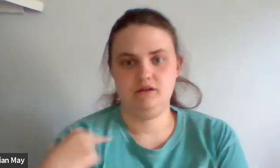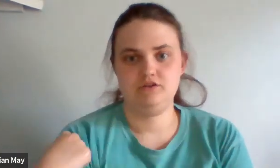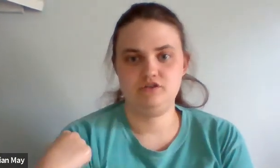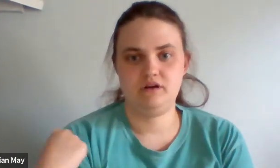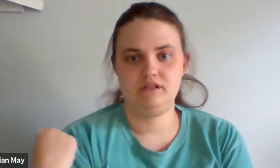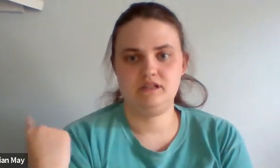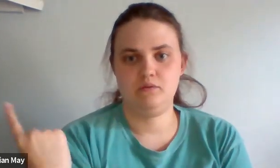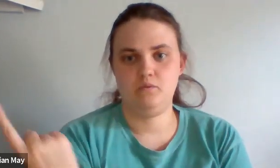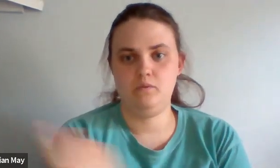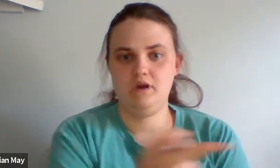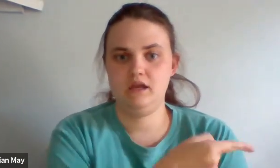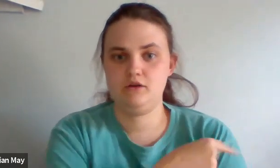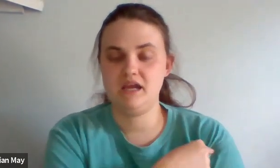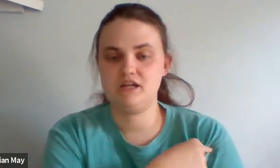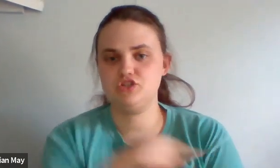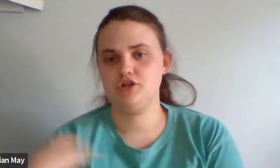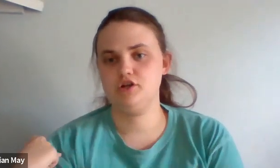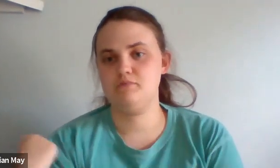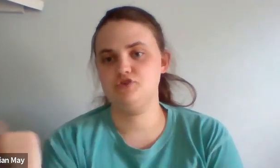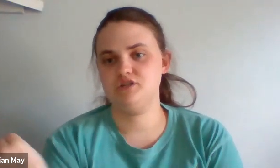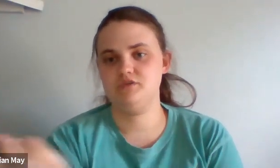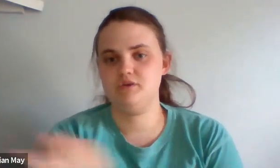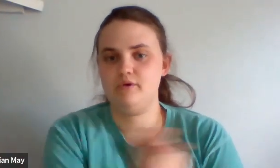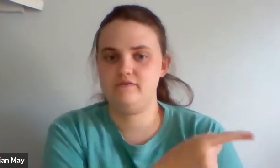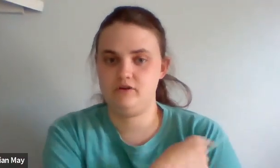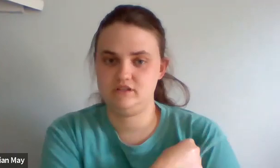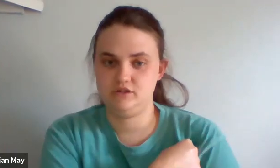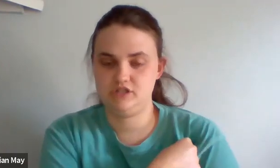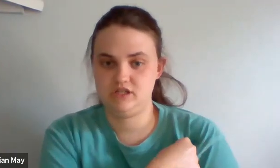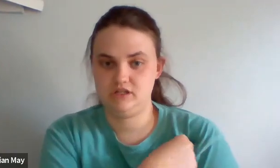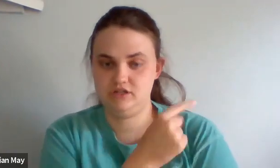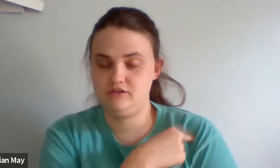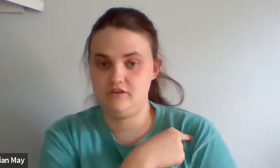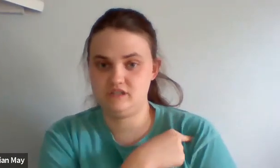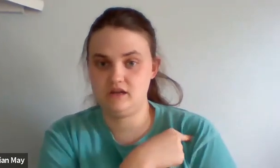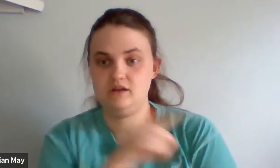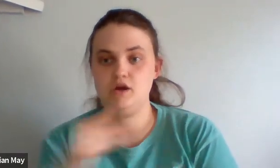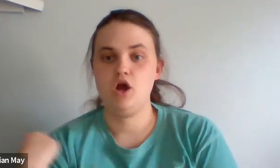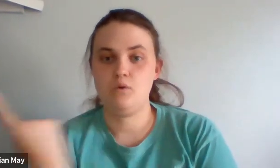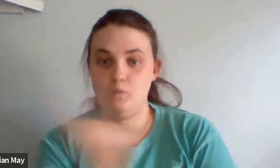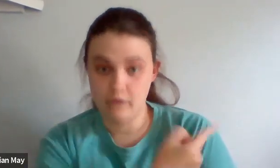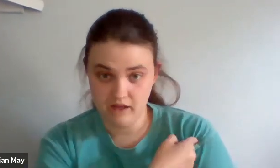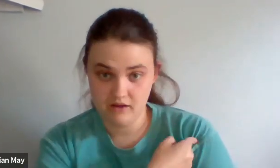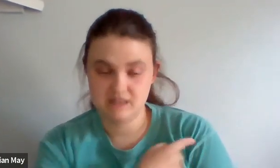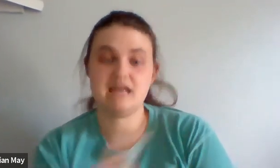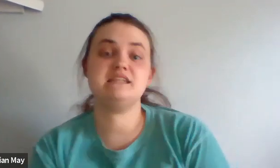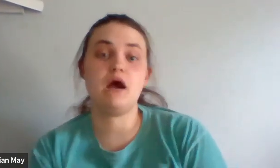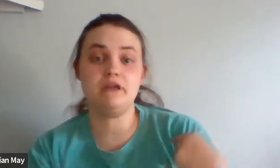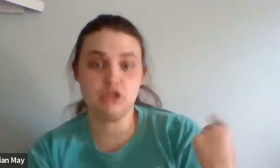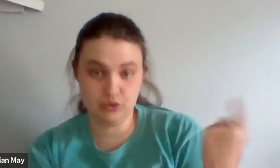I'll slow down. It's like we. You're making a circular motion with your pointer finger until you're to the other side. We, because that's now